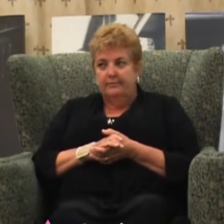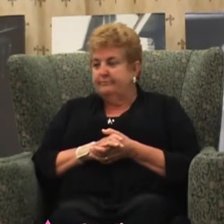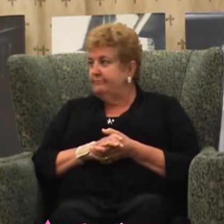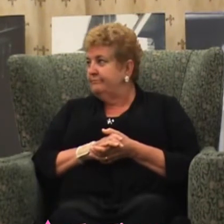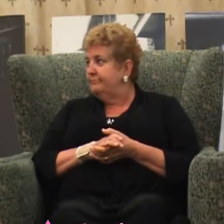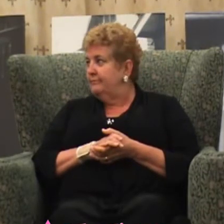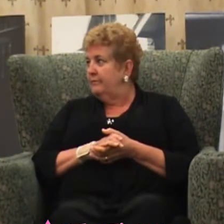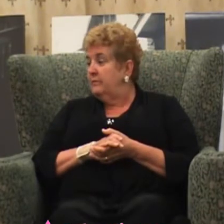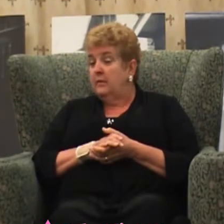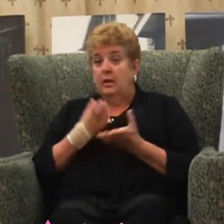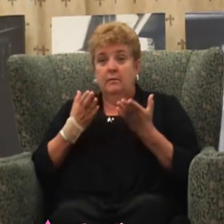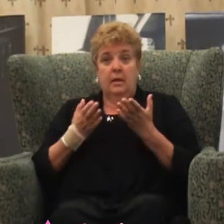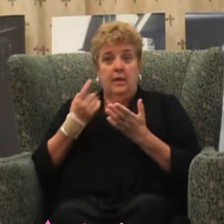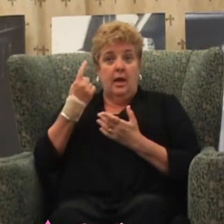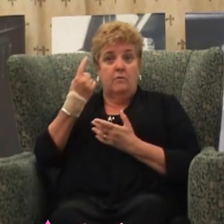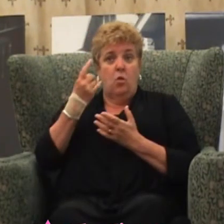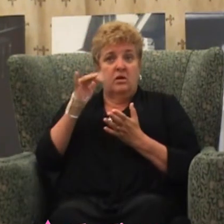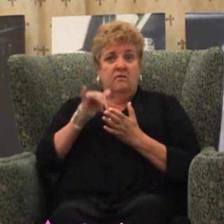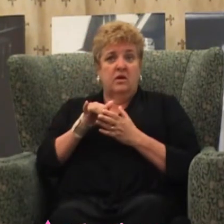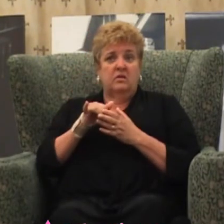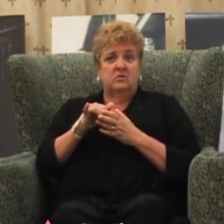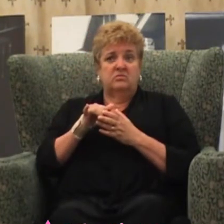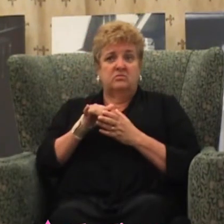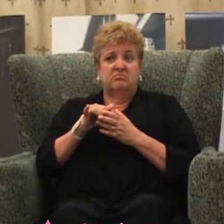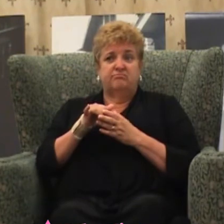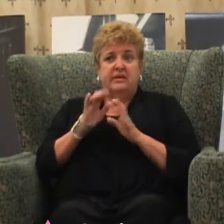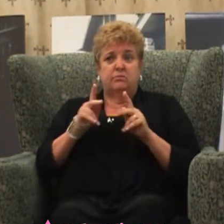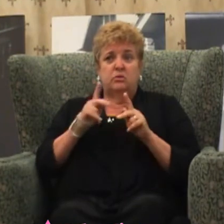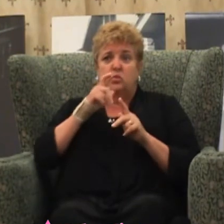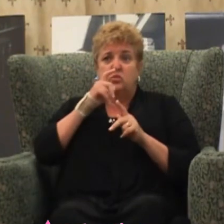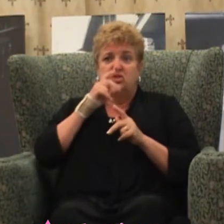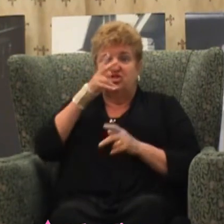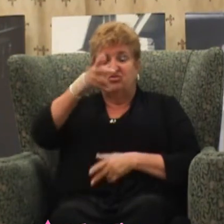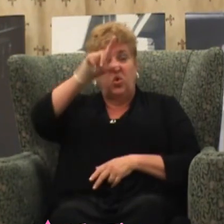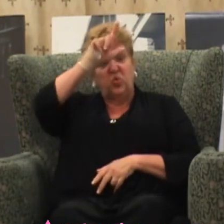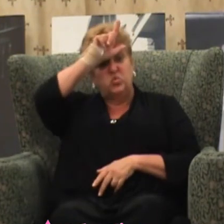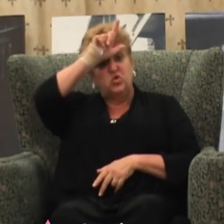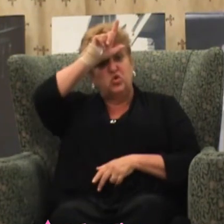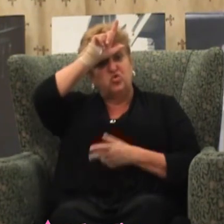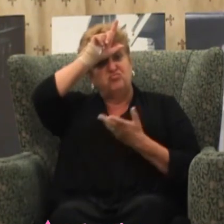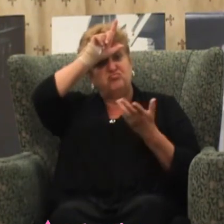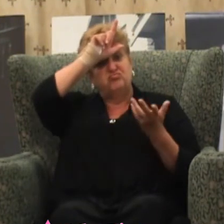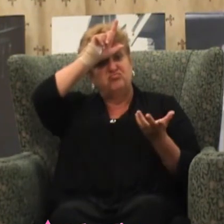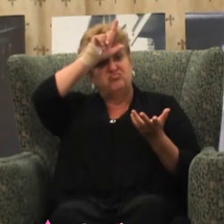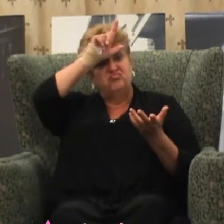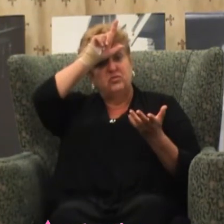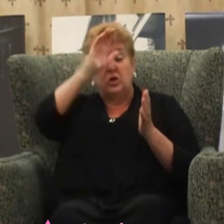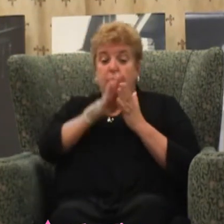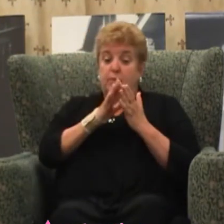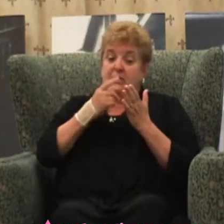Maybe I'm one of those hopeless losers. I don't know. The book says there are people who can't get this thing. Some people are